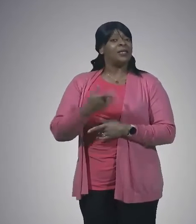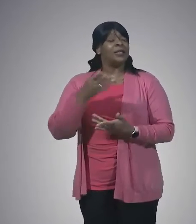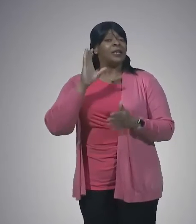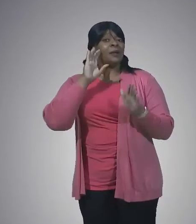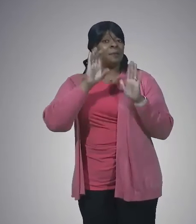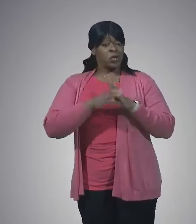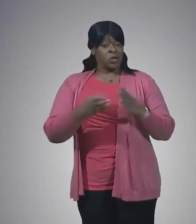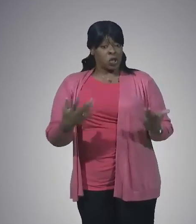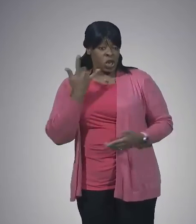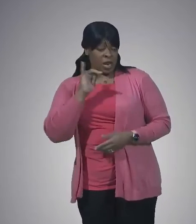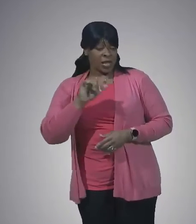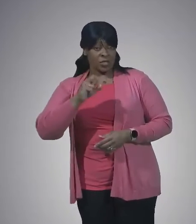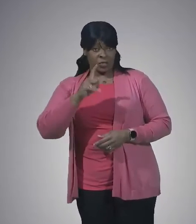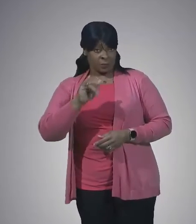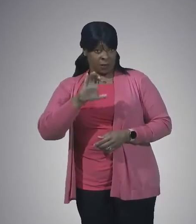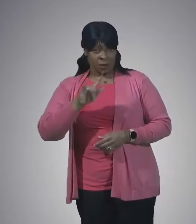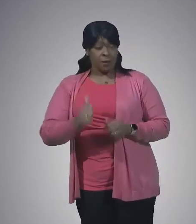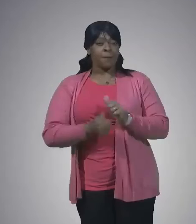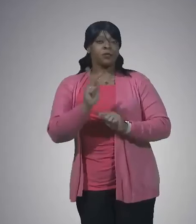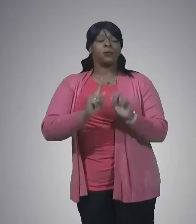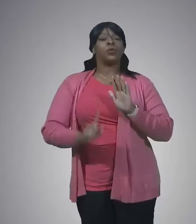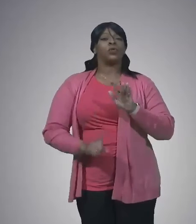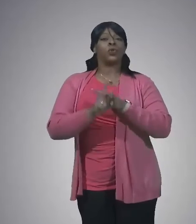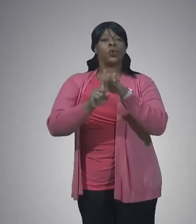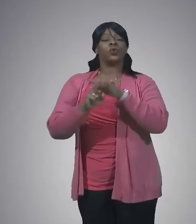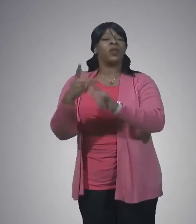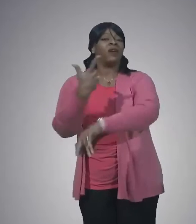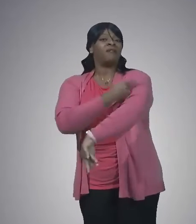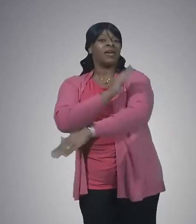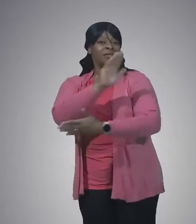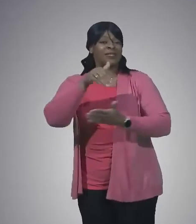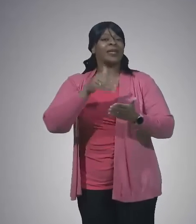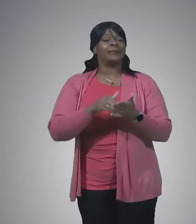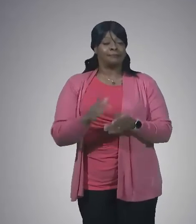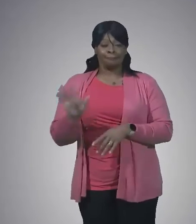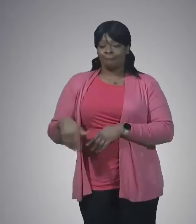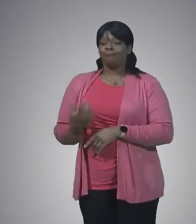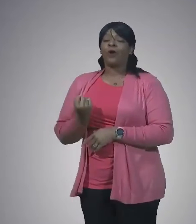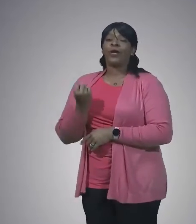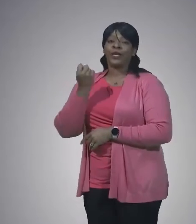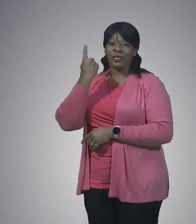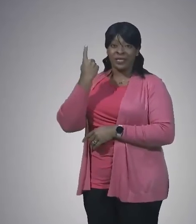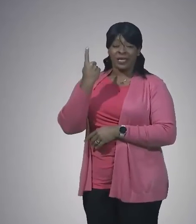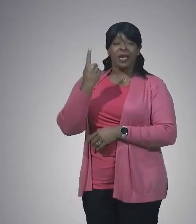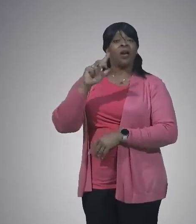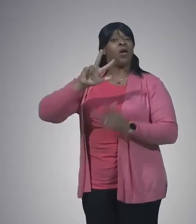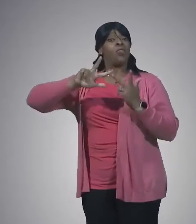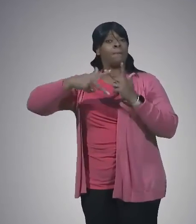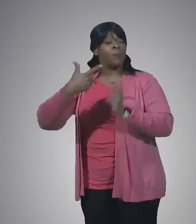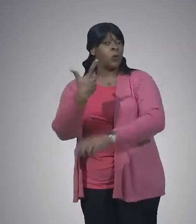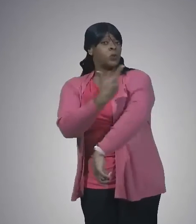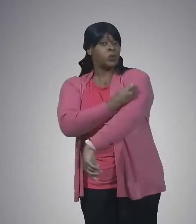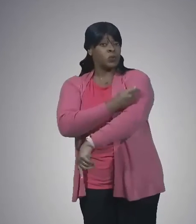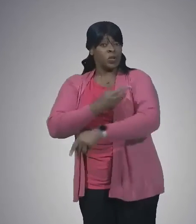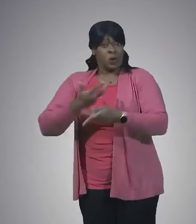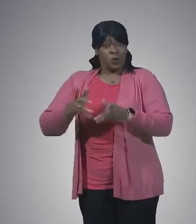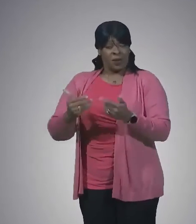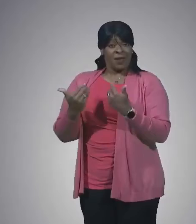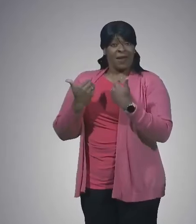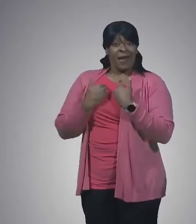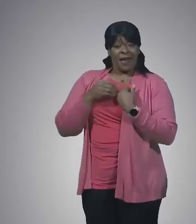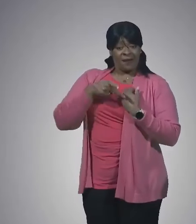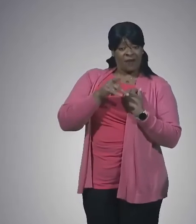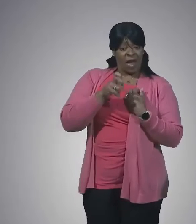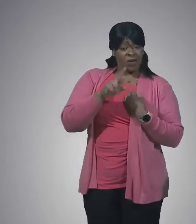Shelby County, most people who are showing up at the vaccination site understand that for the boosters, if they've had a